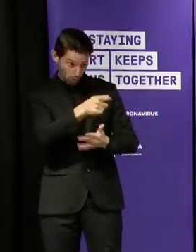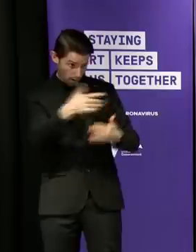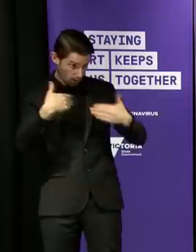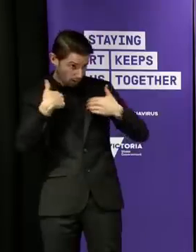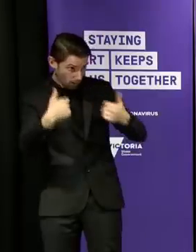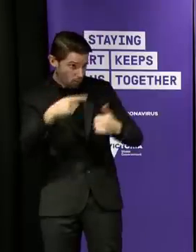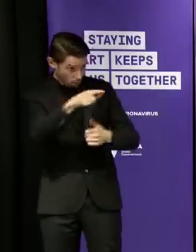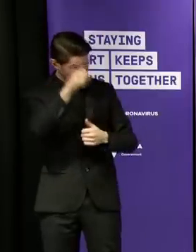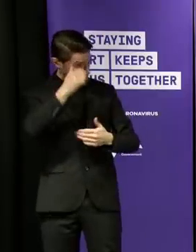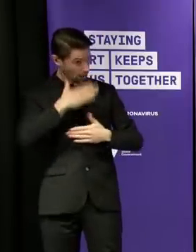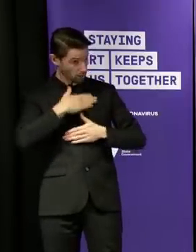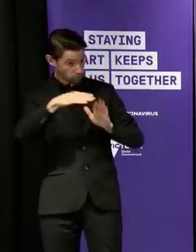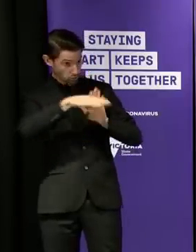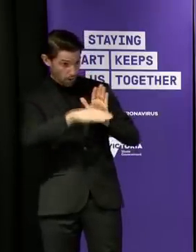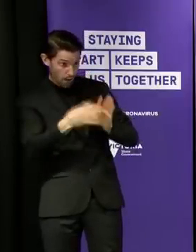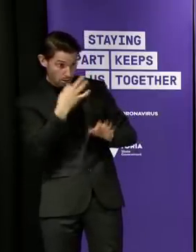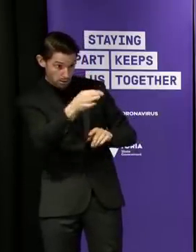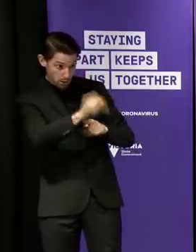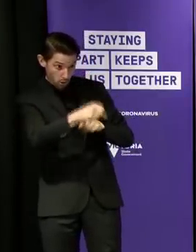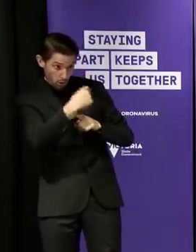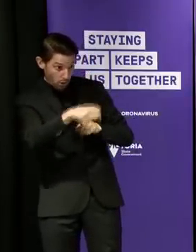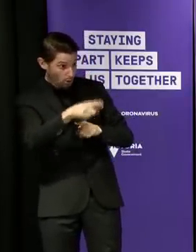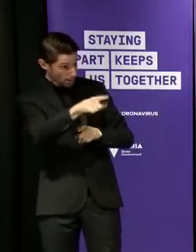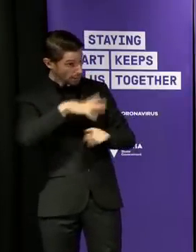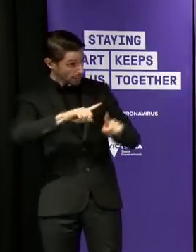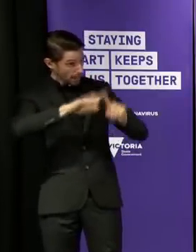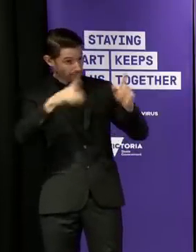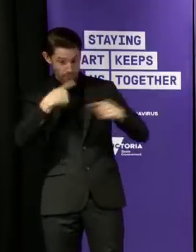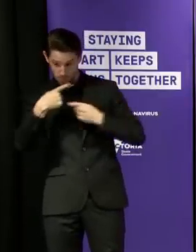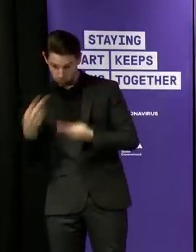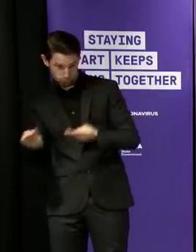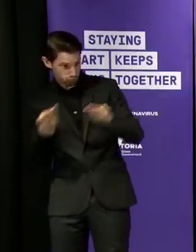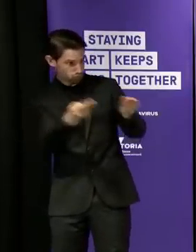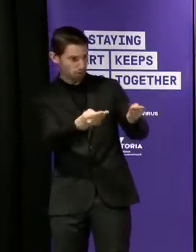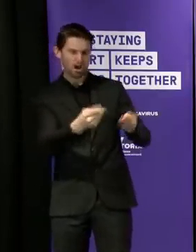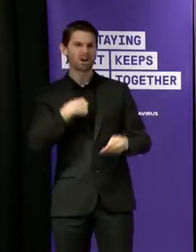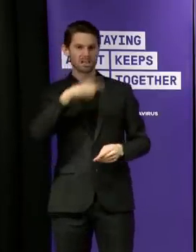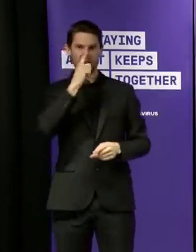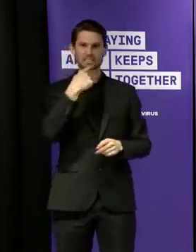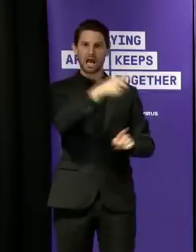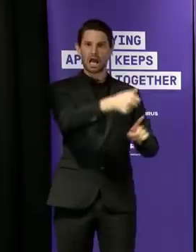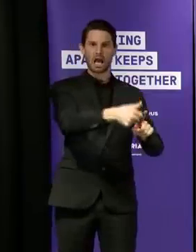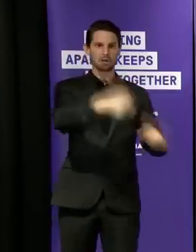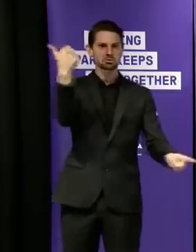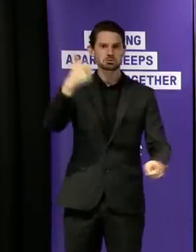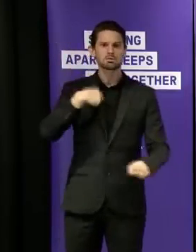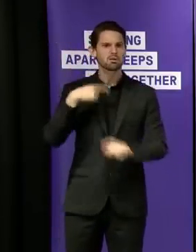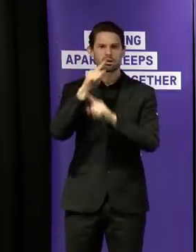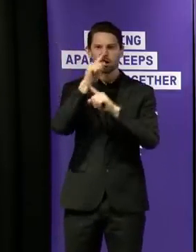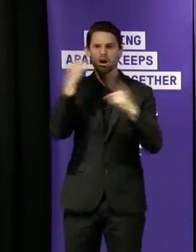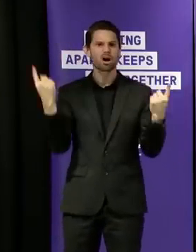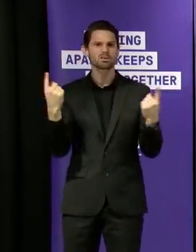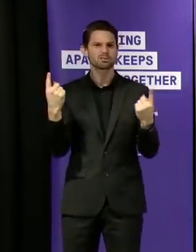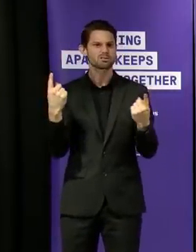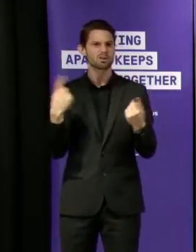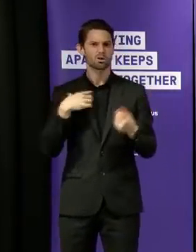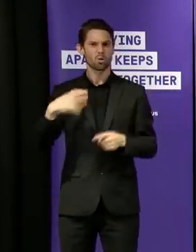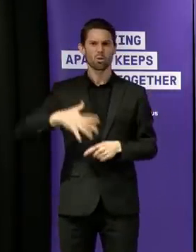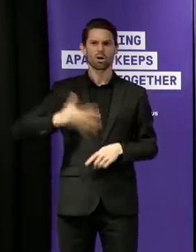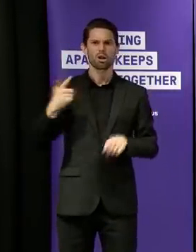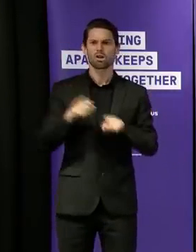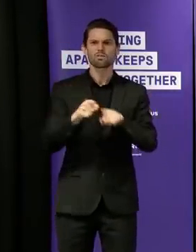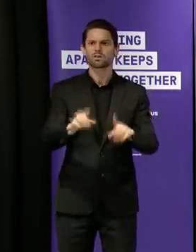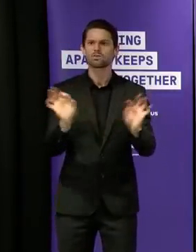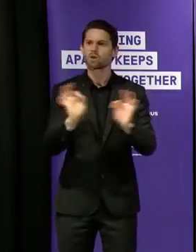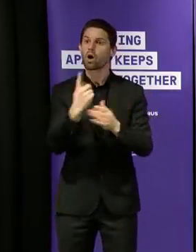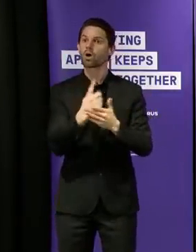Do you know what the rules are? Here are all the rules, and then we go from that. We've got no power to be sending people home. It doesn't have to come to that.